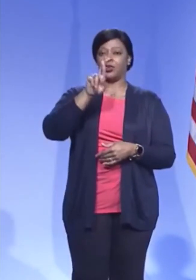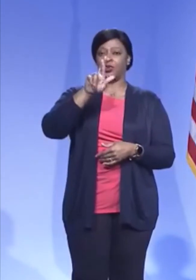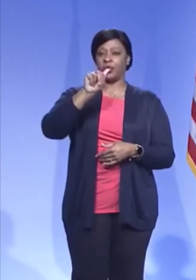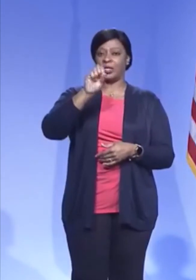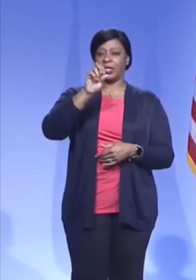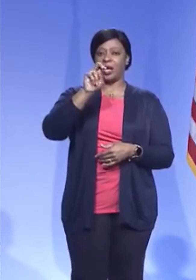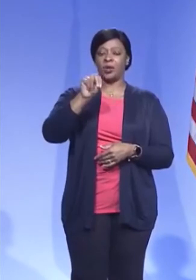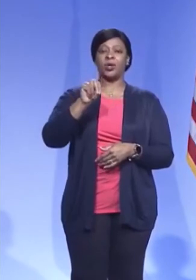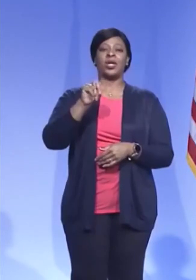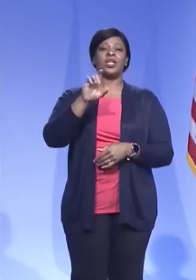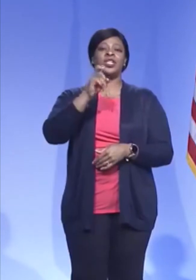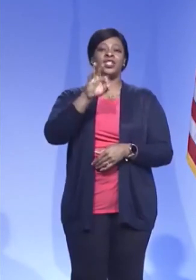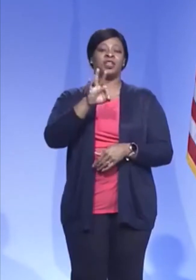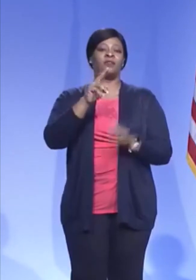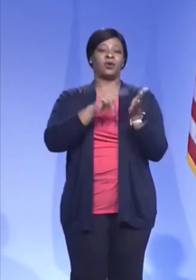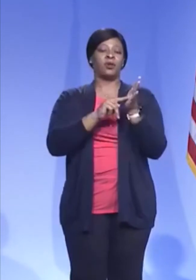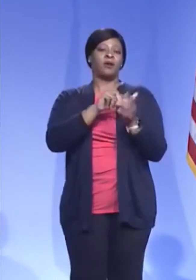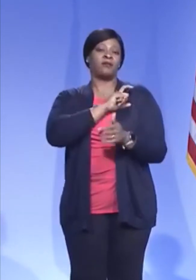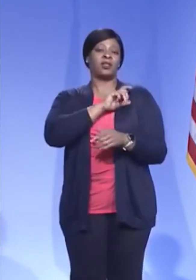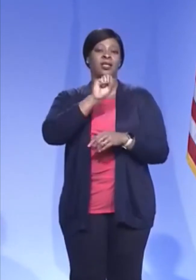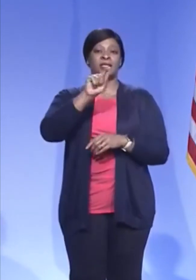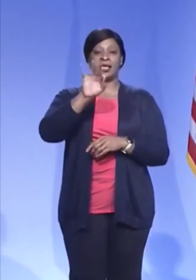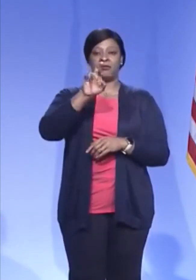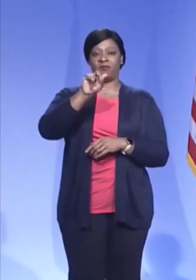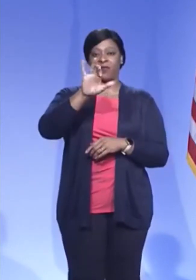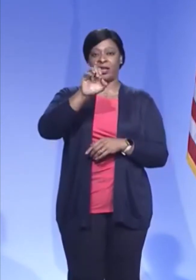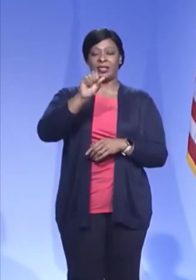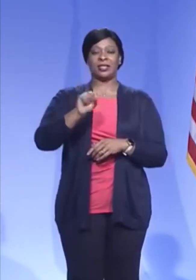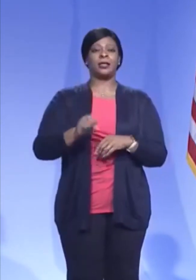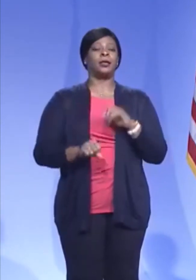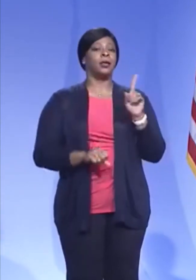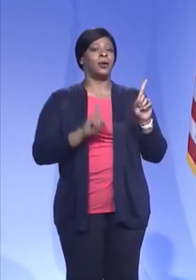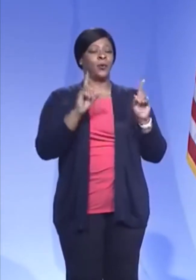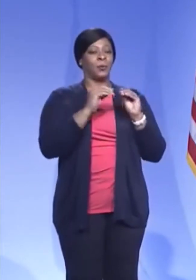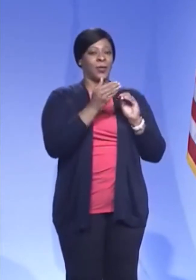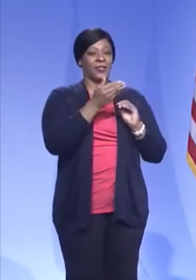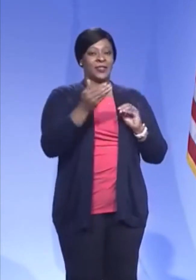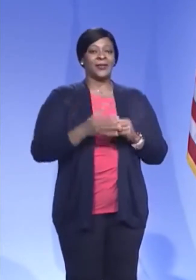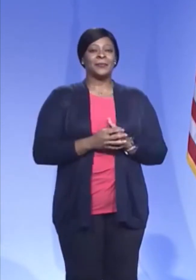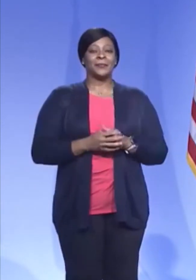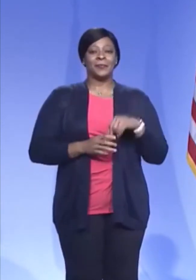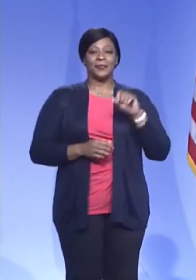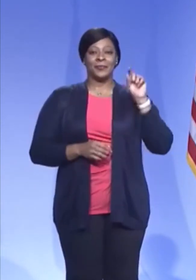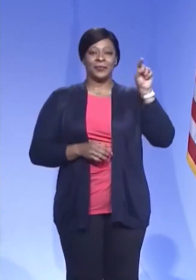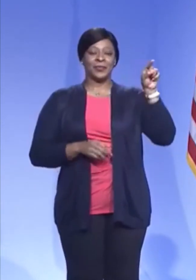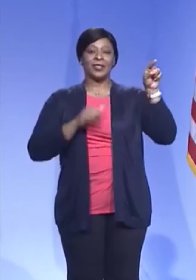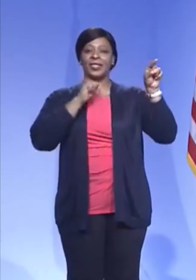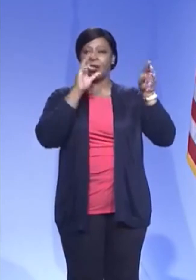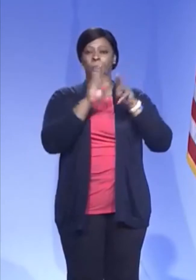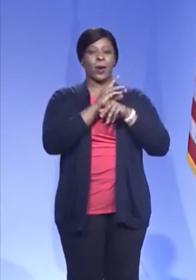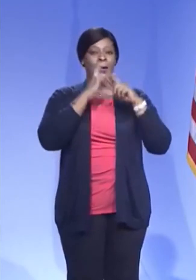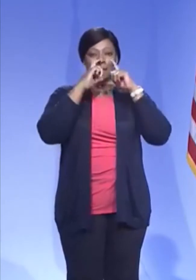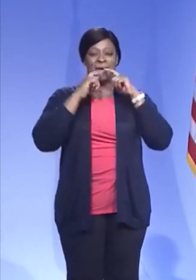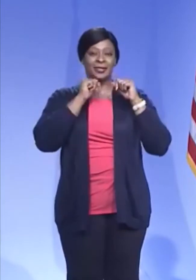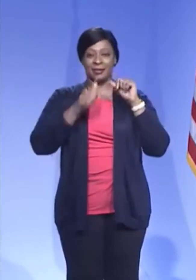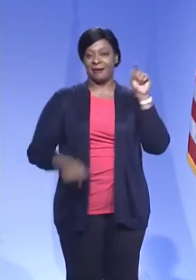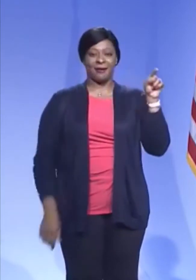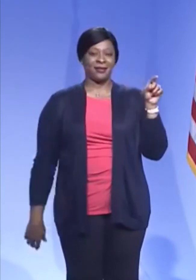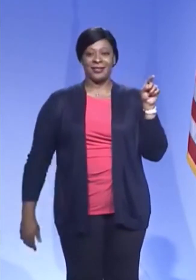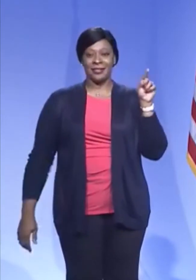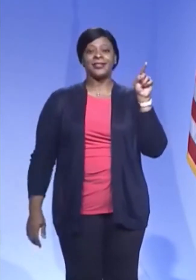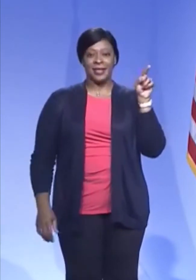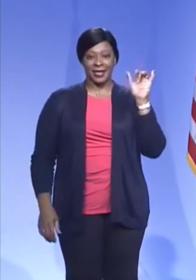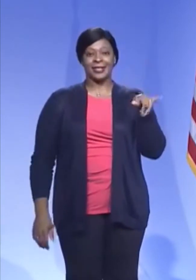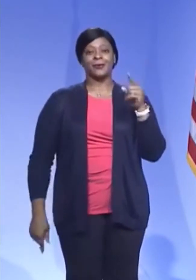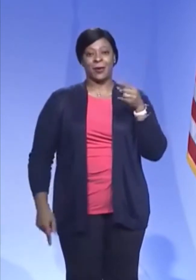who's the Chief Nursing Officer at St. Francis. Oh, one other thing. This is not wearing a mask. This is